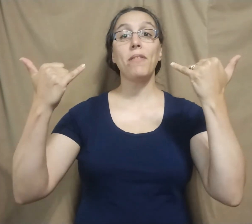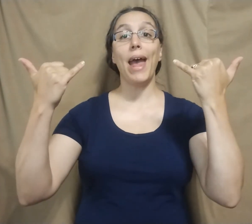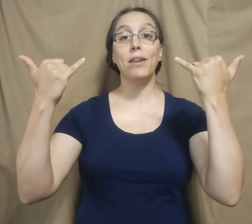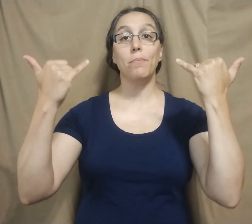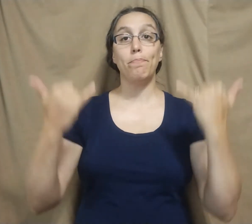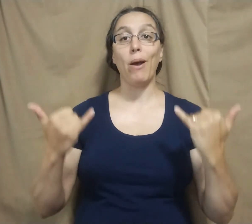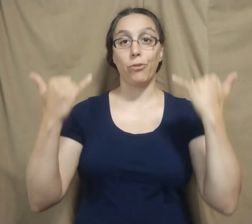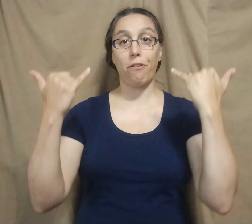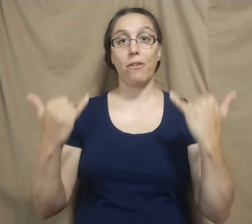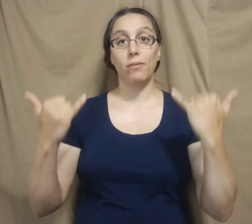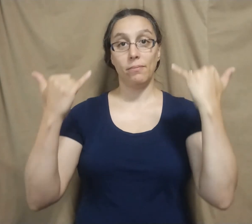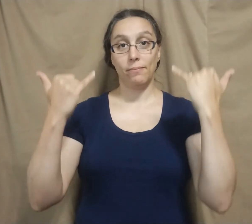and bounce.